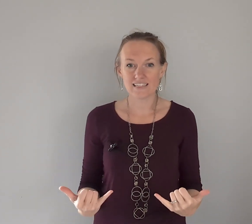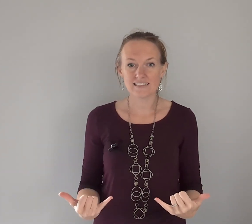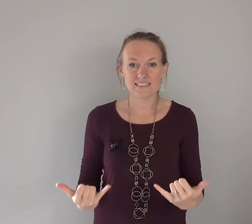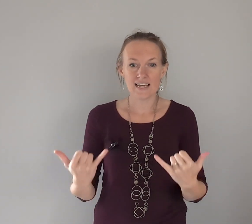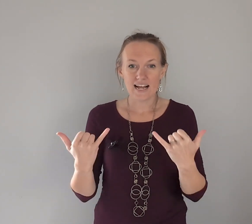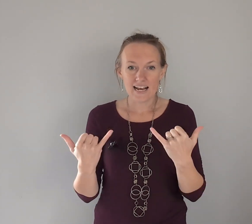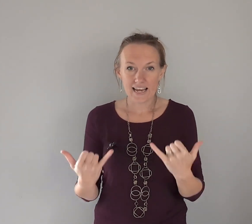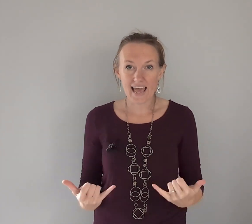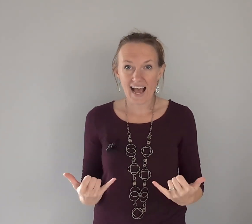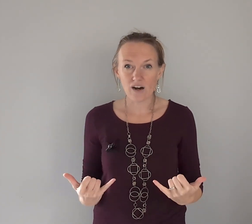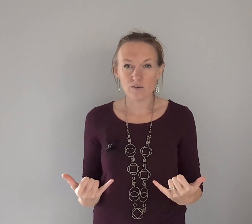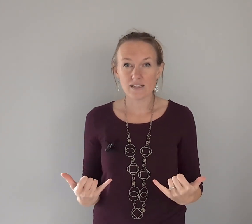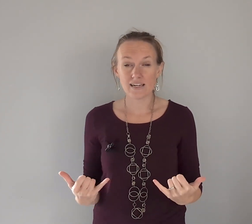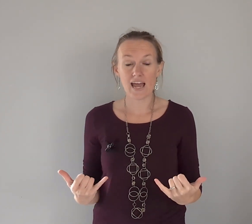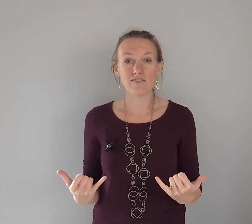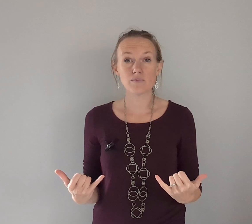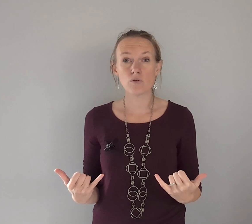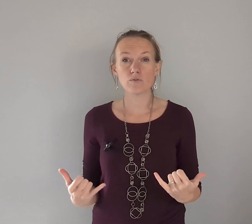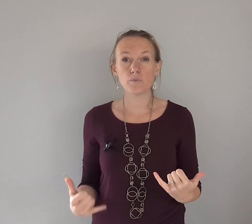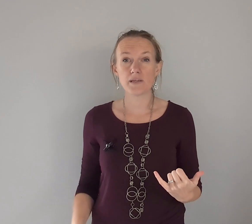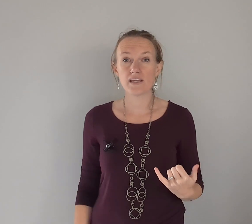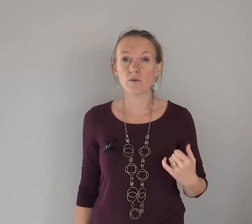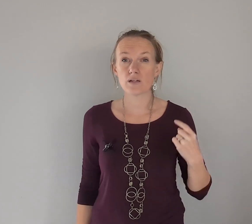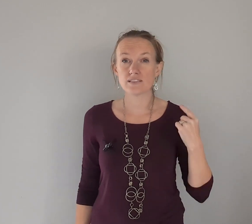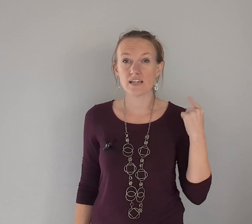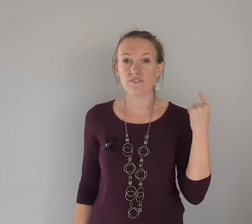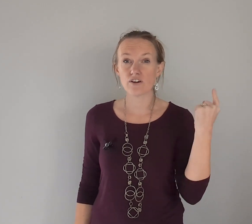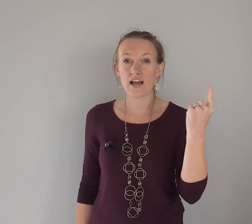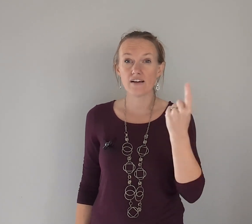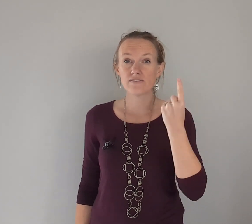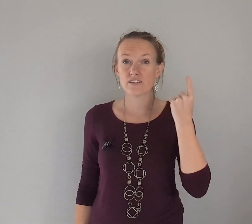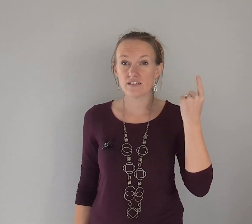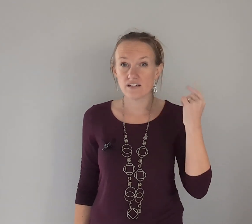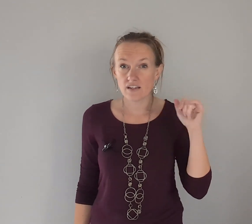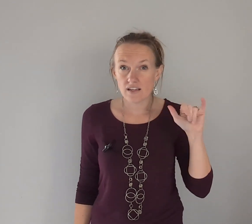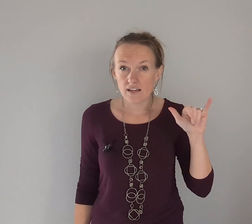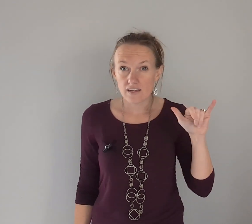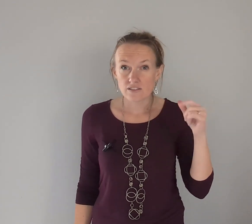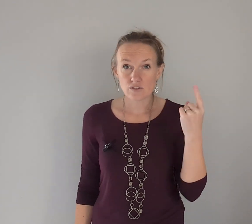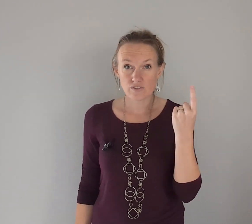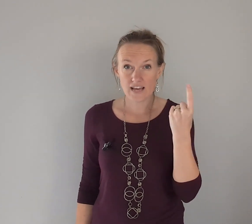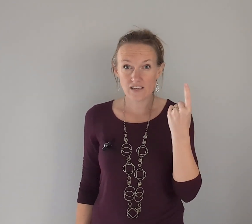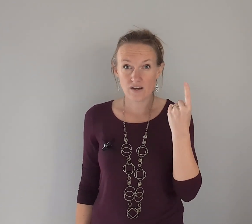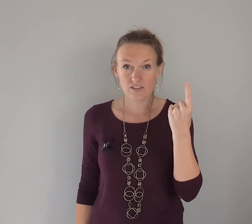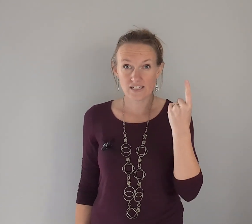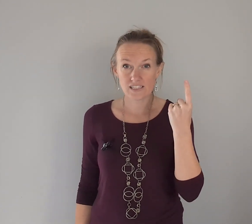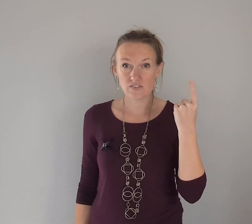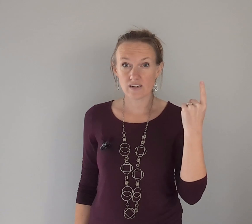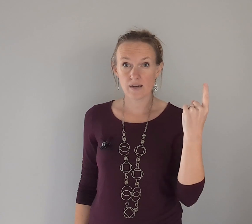this. Now, and evermore will be, we're going to say forever. So for that, you have your index finger up, you